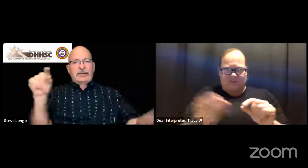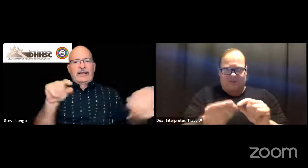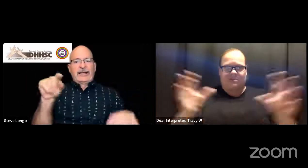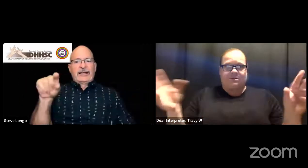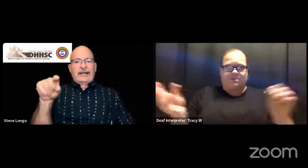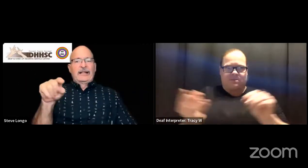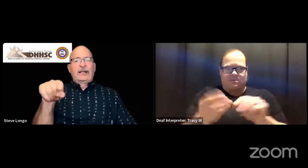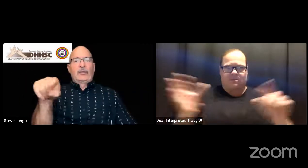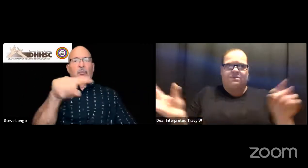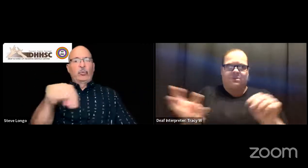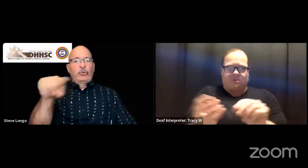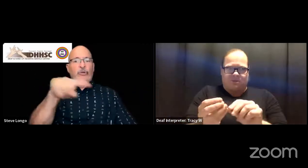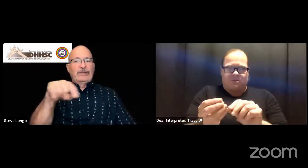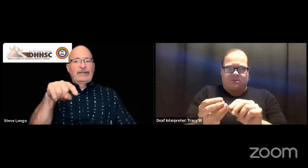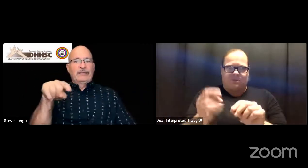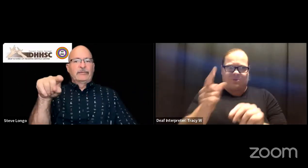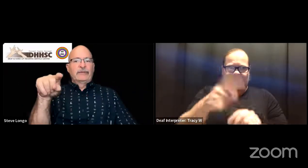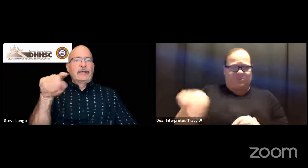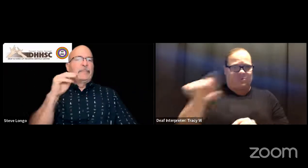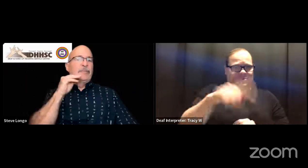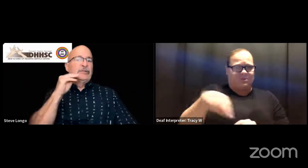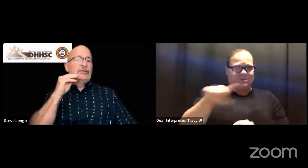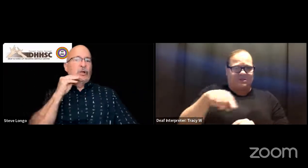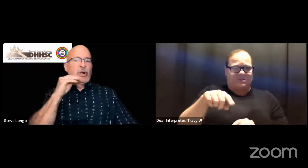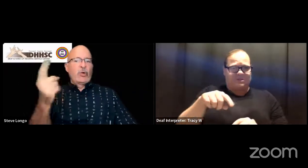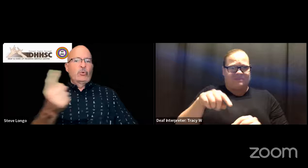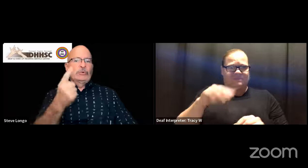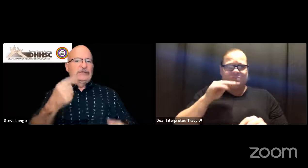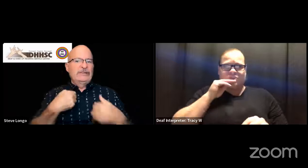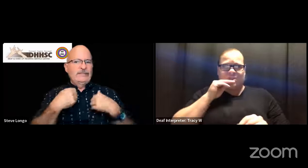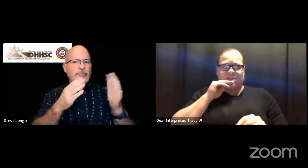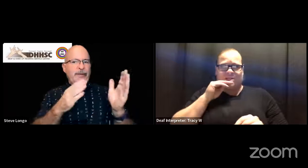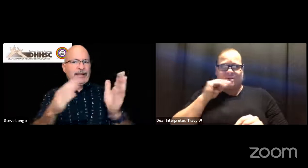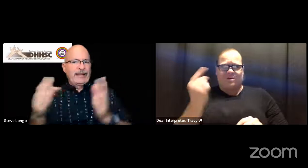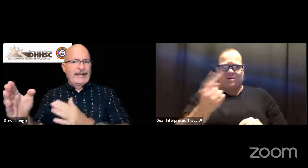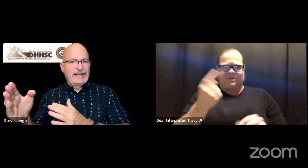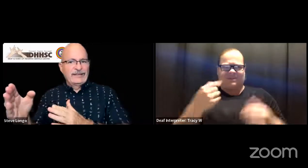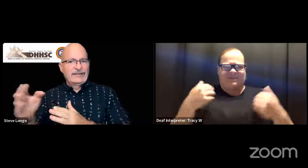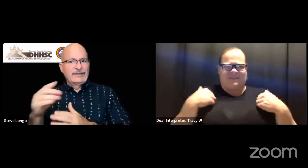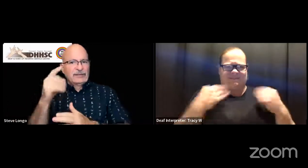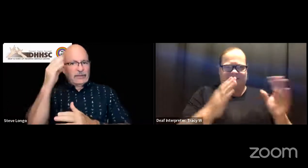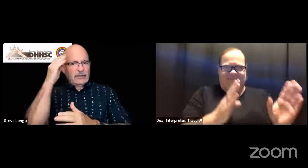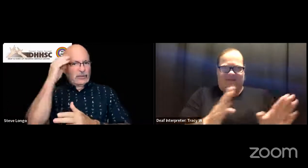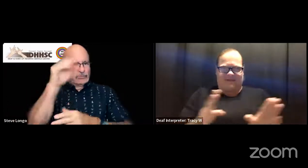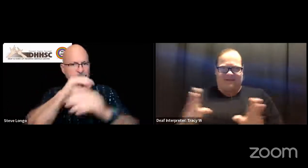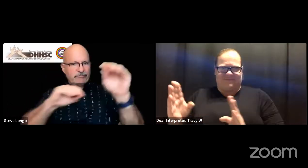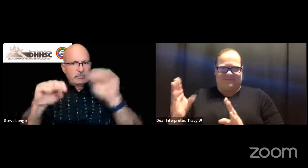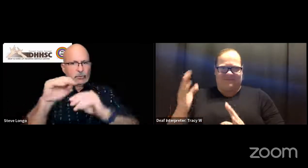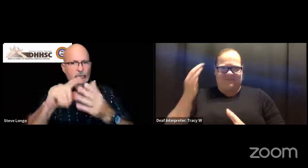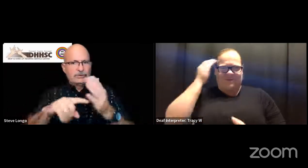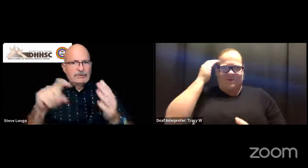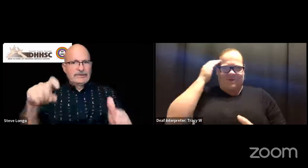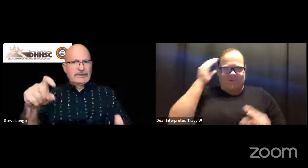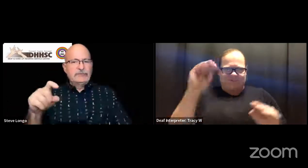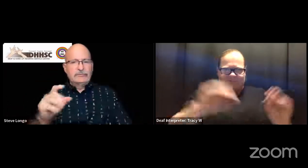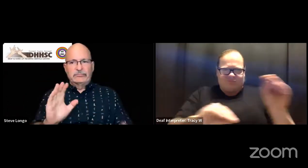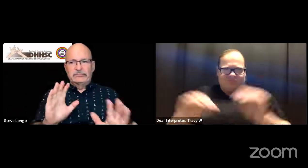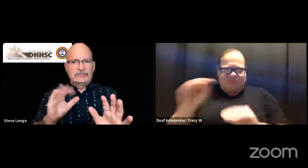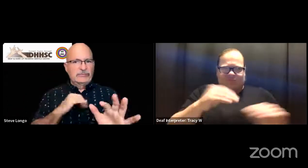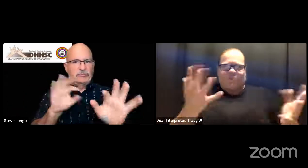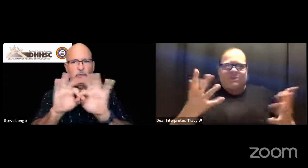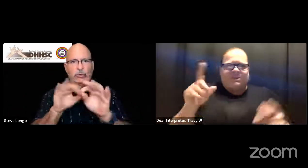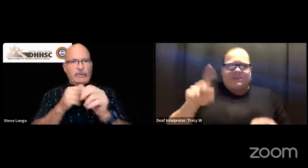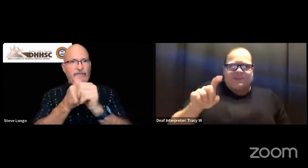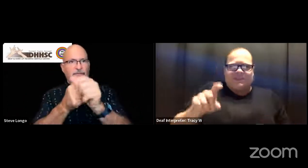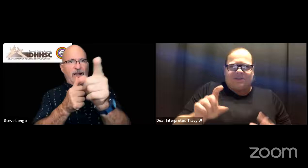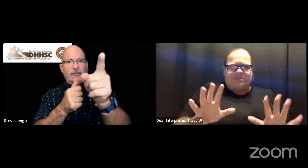that brings in revenue, and then we pay interpreters. And Michelle always has a plan. She